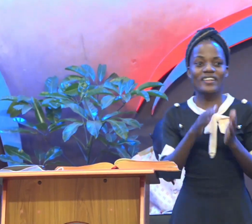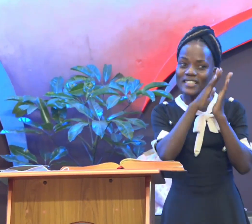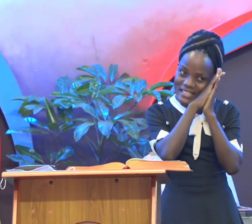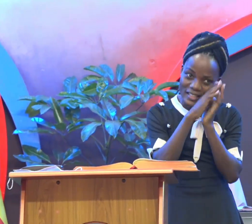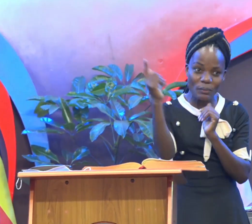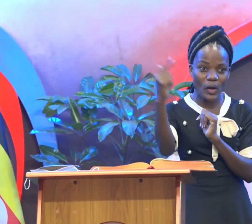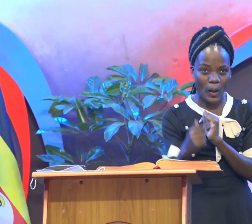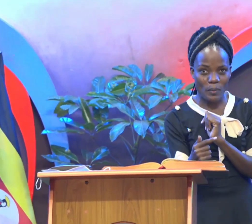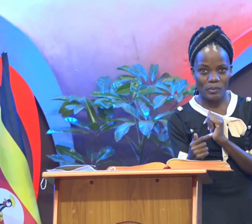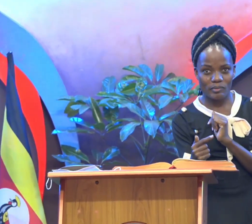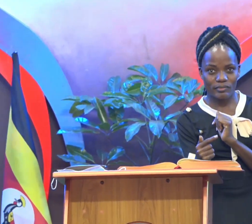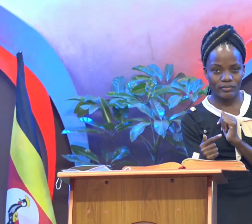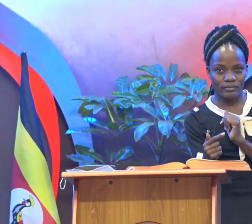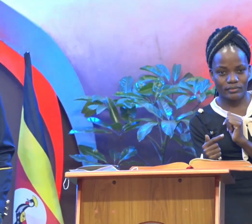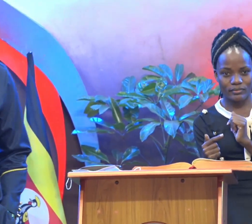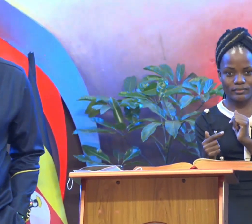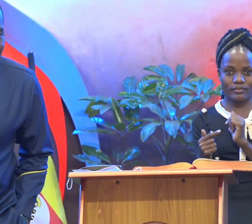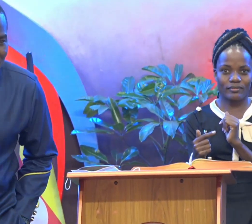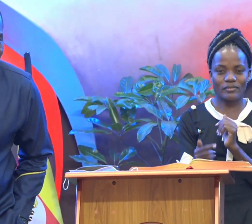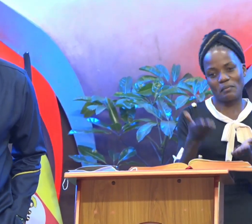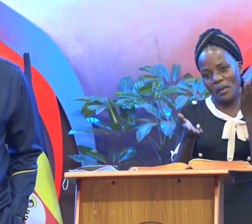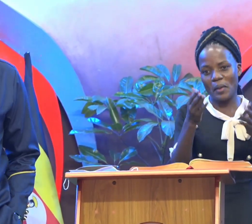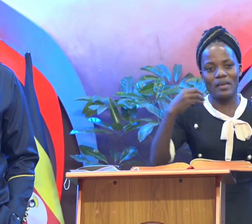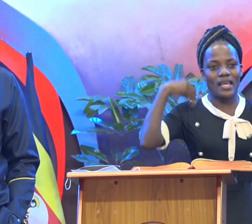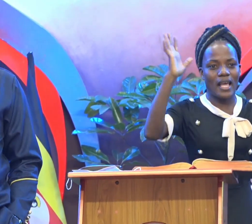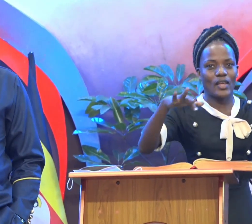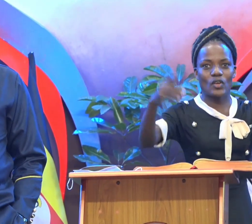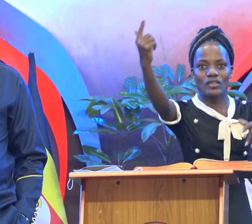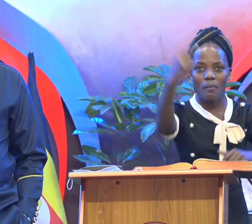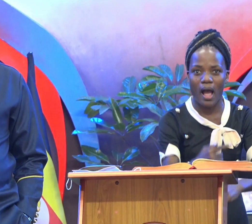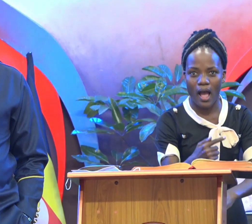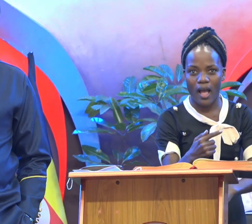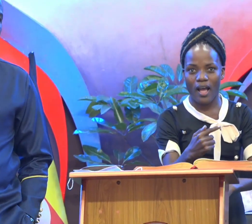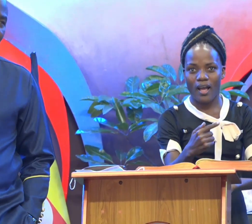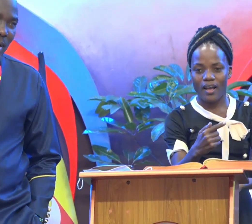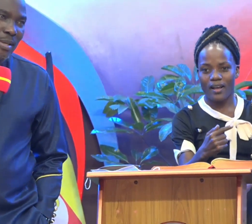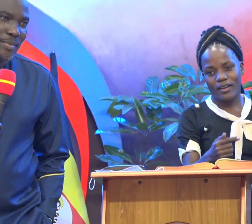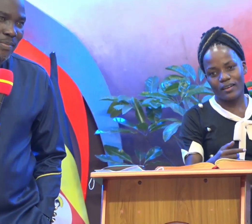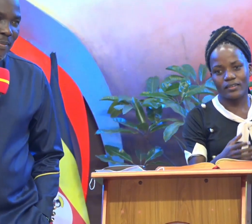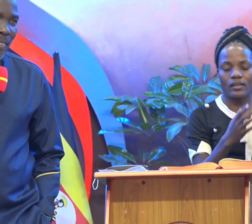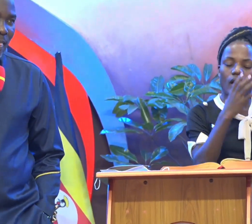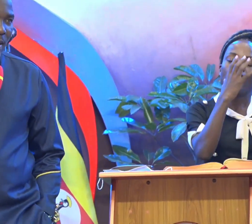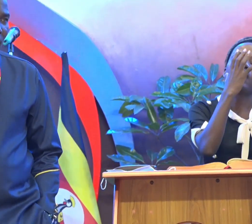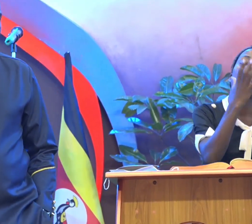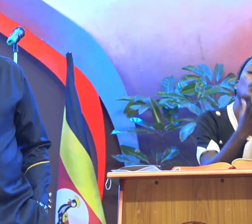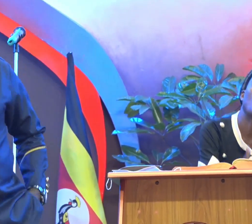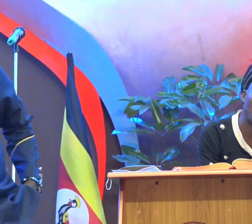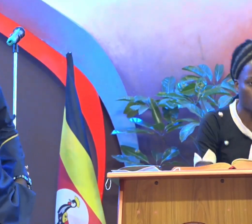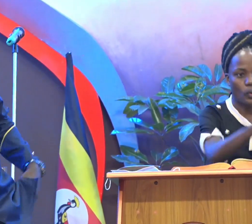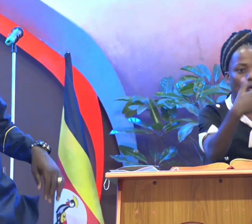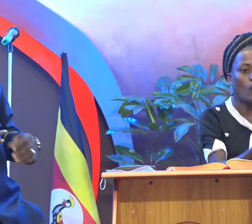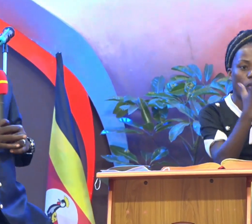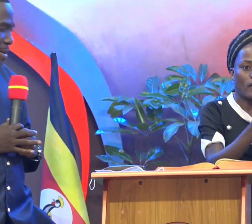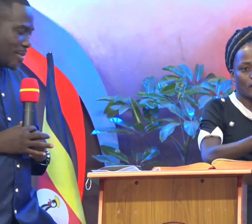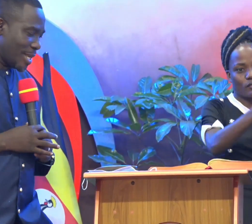When Mr. Sleep takes you, it seems the angels come and they take the laden